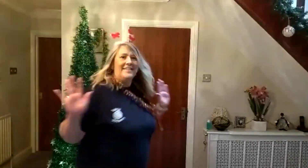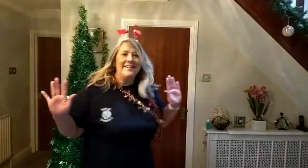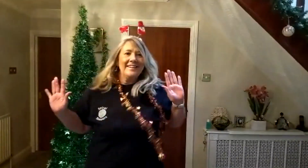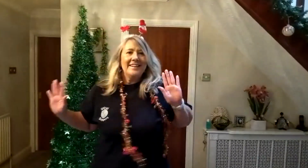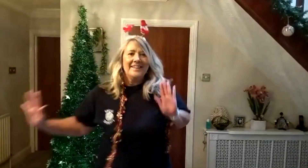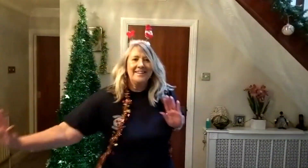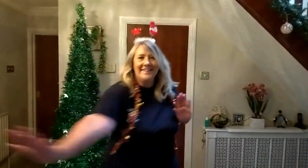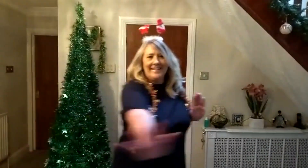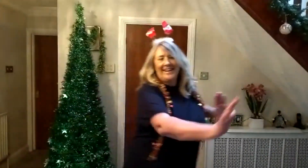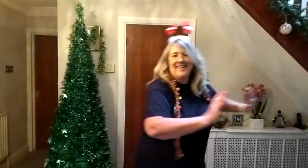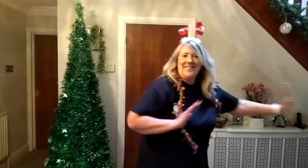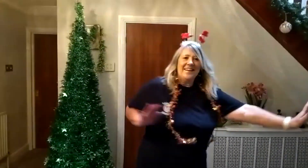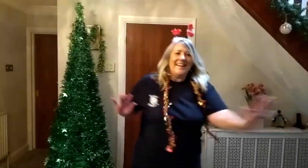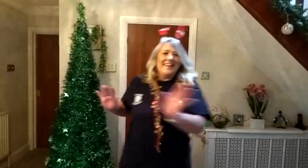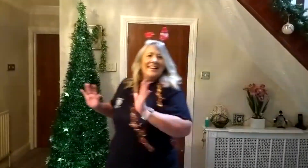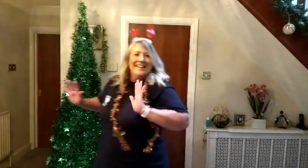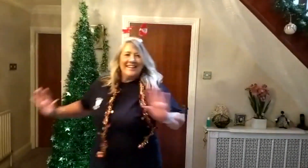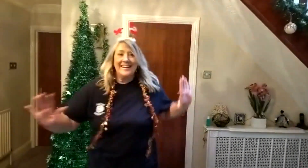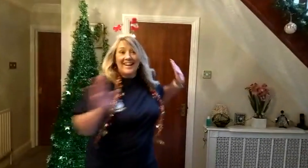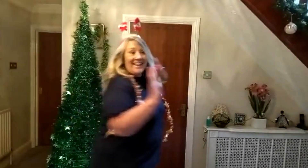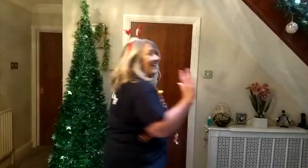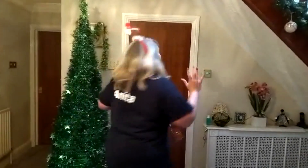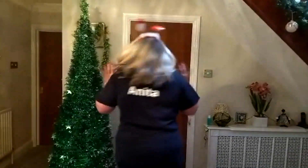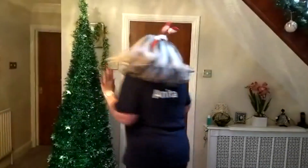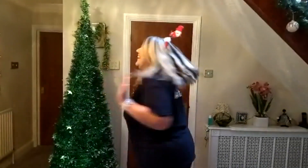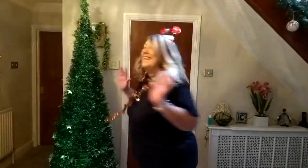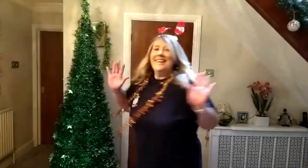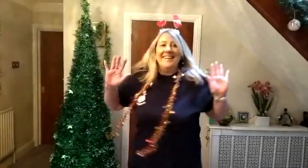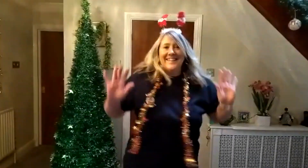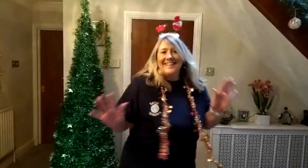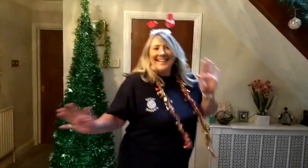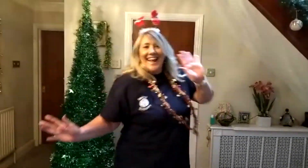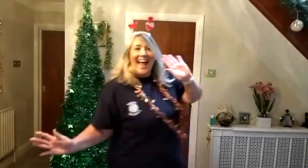Feliz Navidad. Prospero año y felicidad.